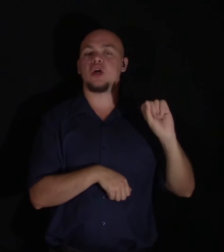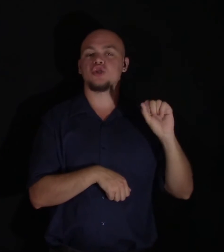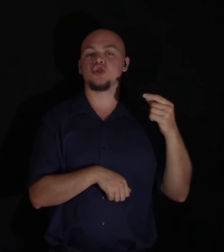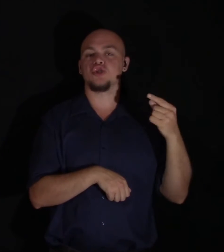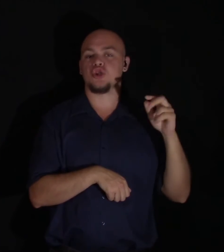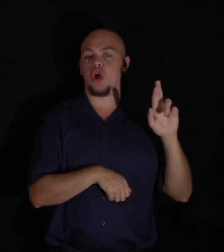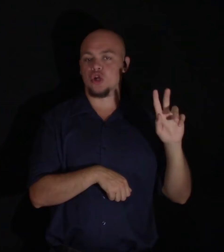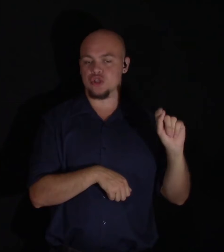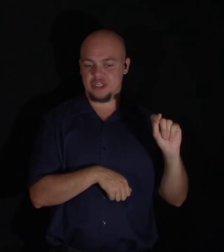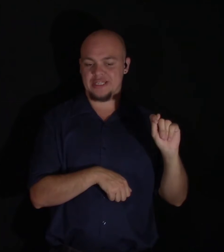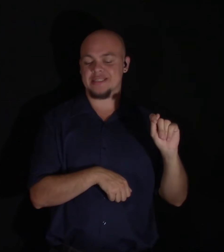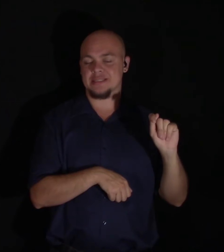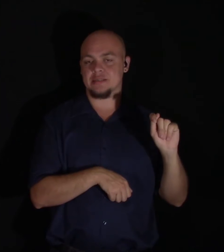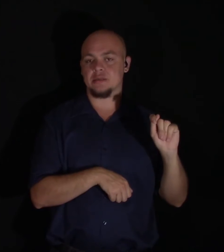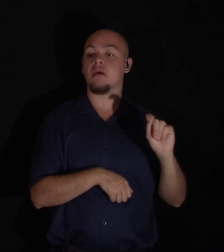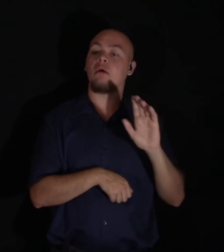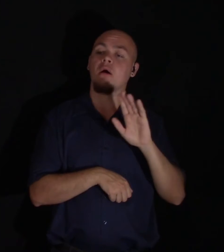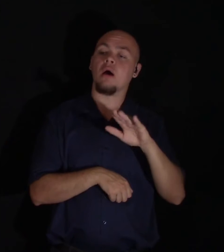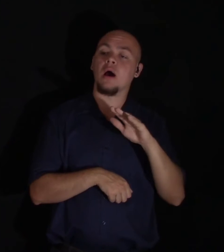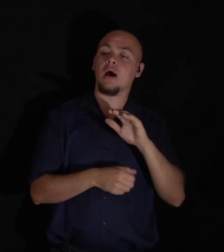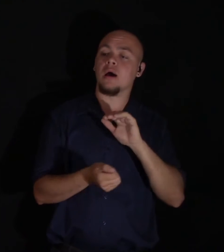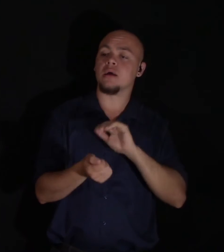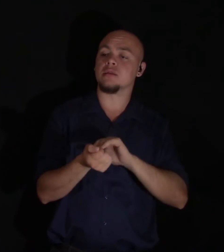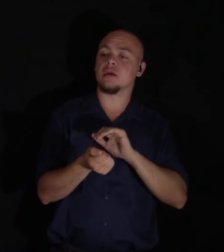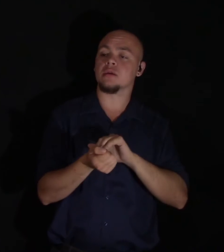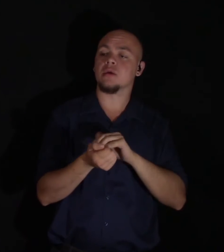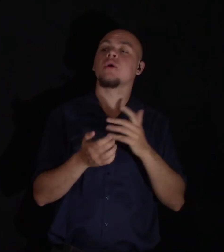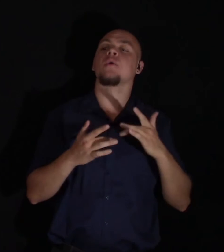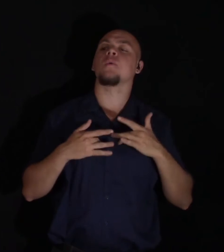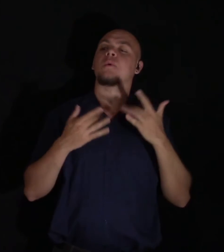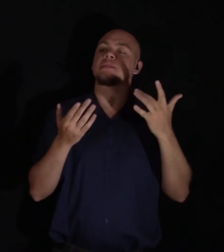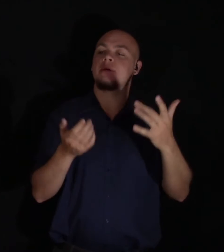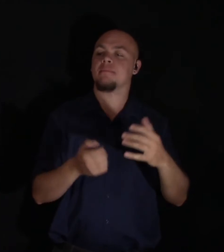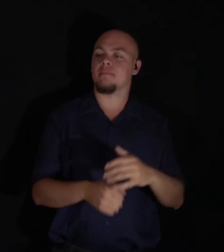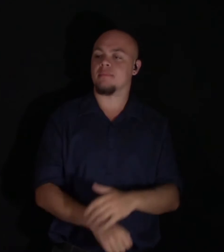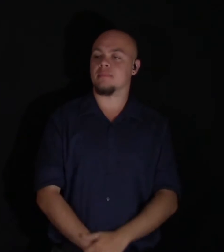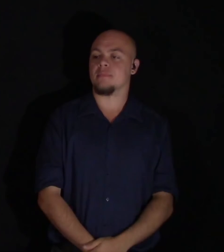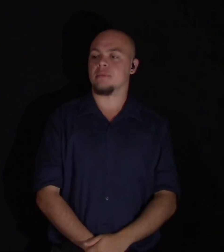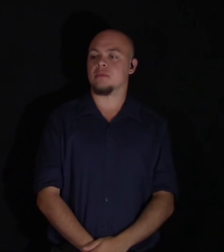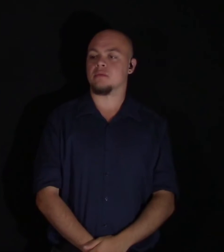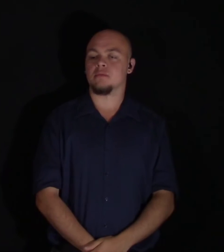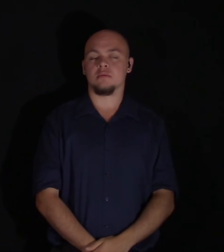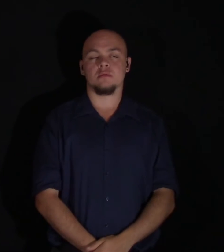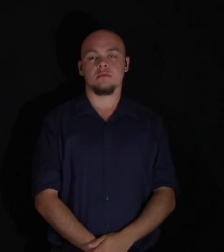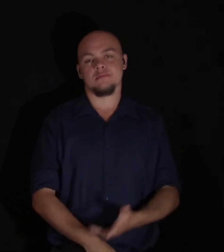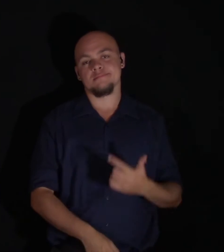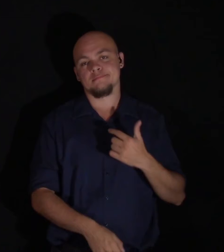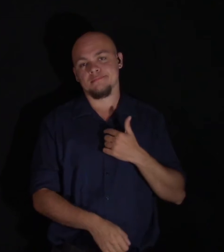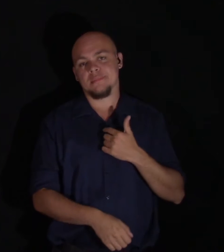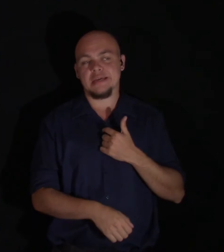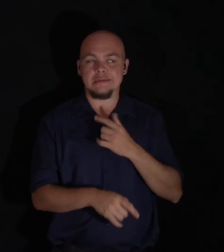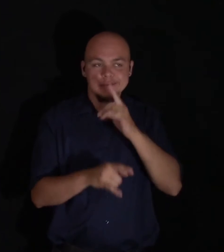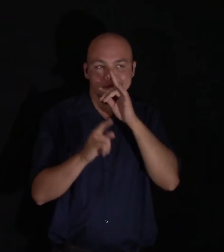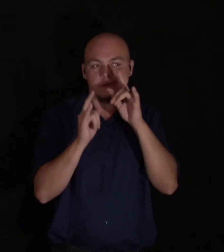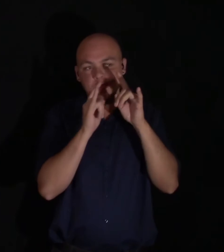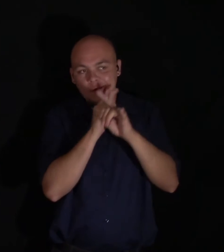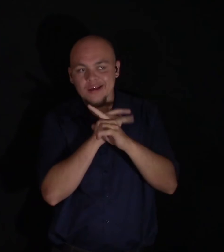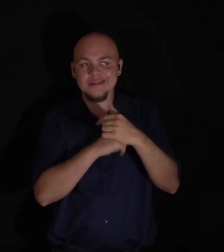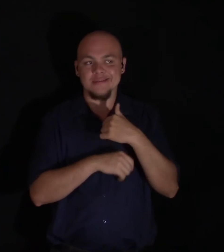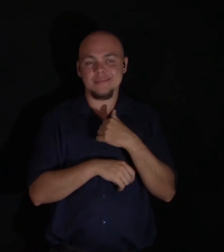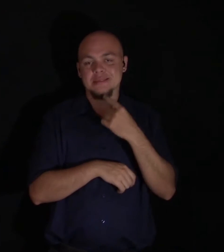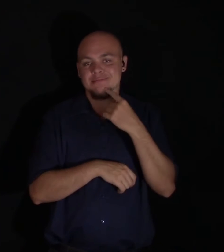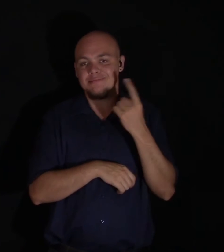and the sergeant says, "Hey, Doc, what are you up to?" And me being a little bit of a sarcastic individual